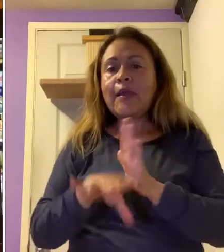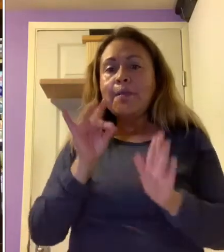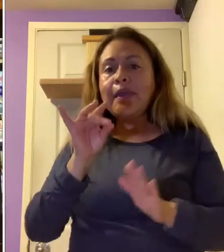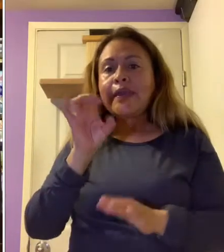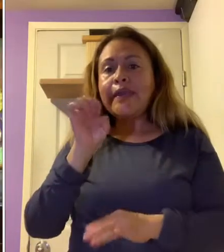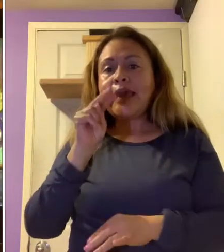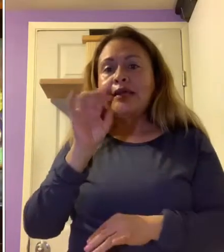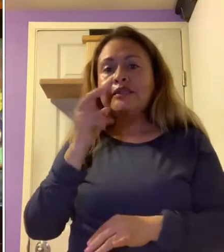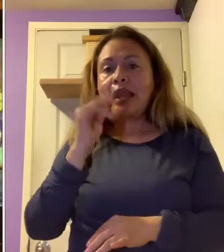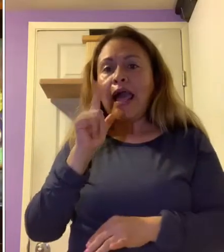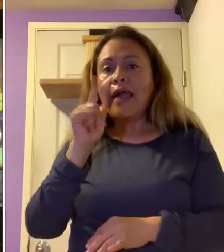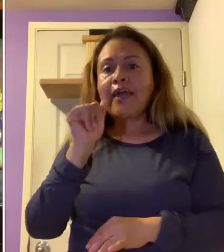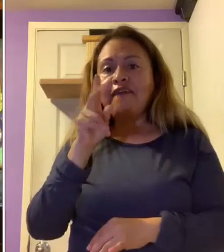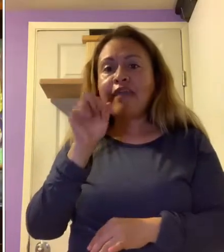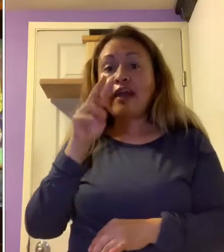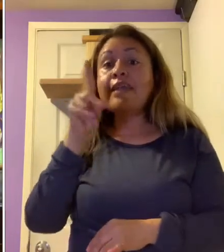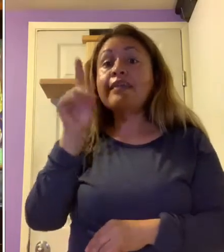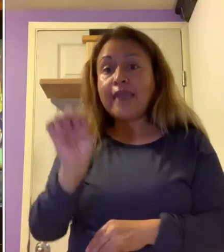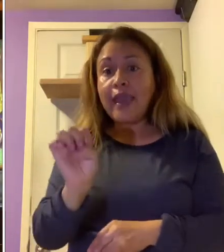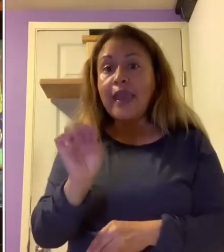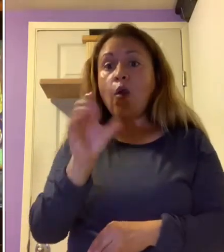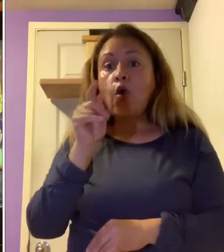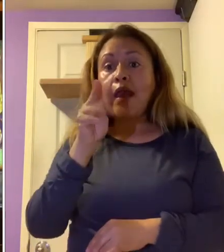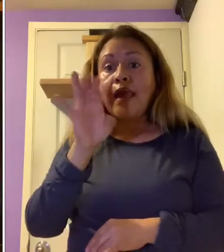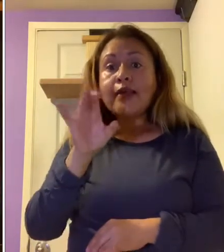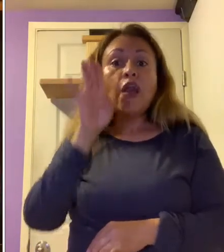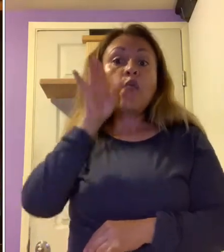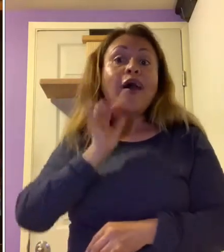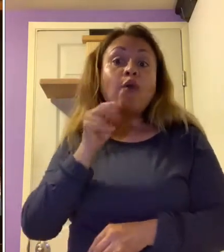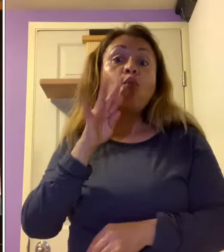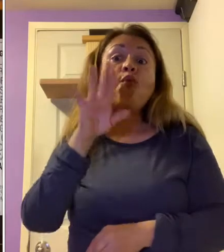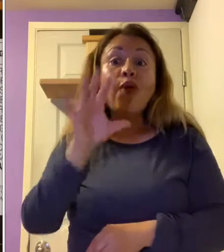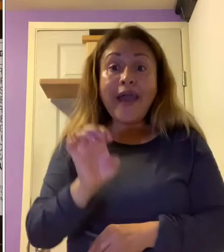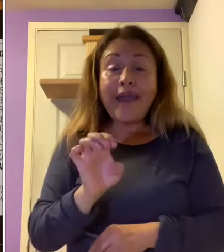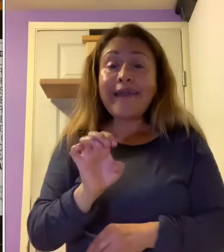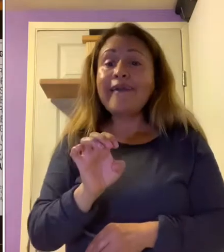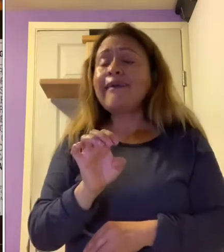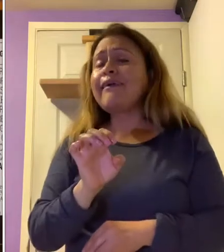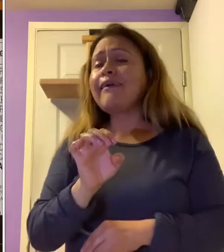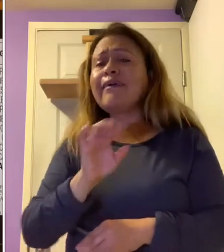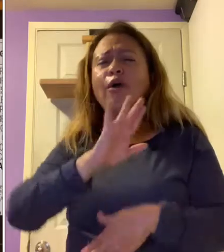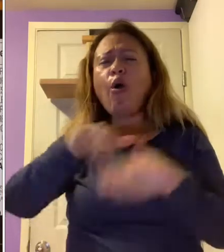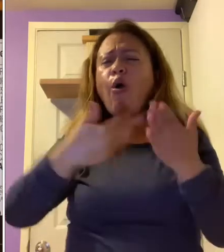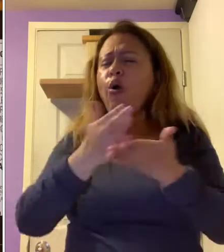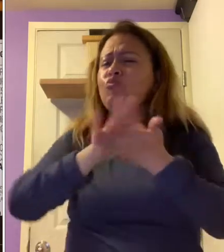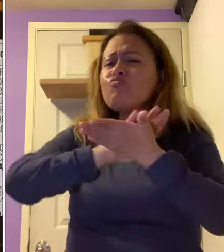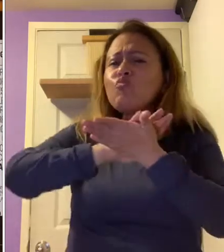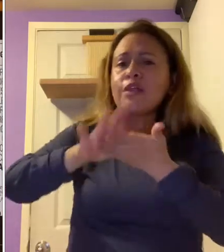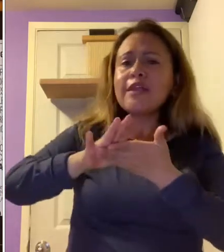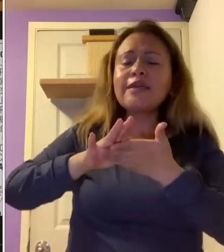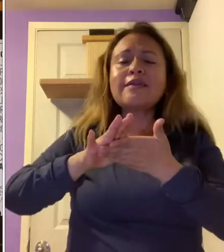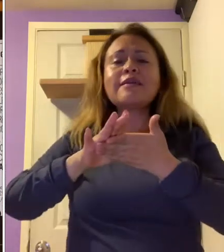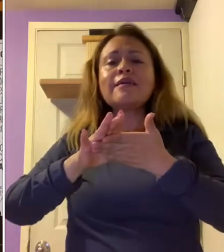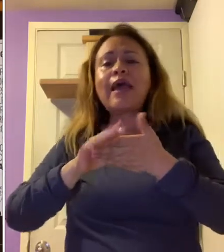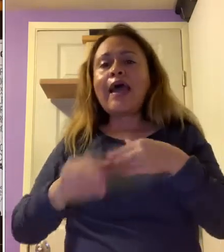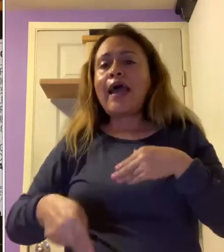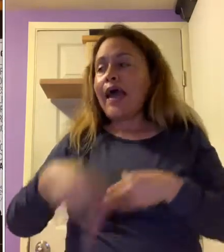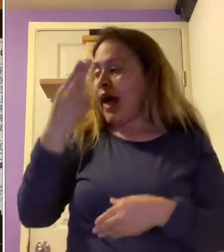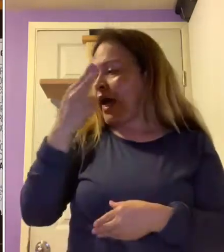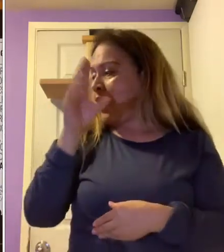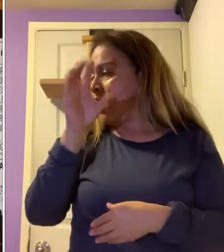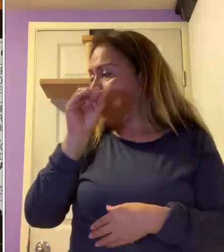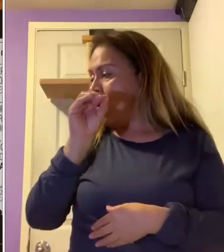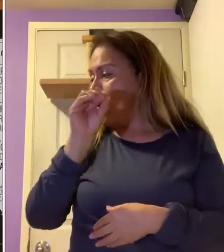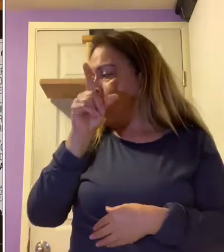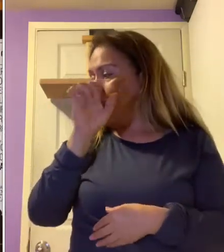Look, I'm going to pick up the enchilada verde, organic brown rice. Everything's super clean. Once again, using that